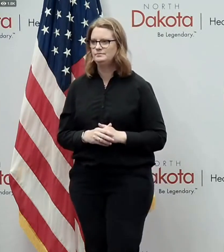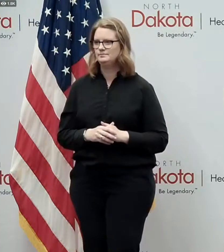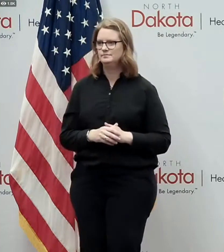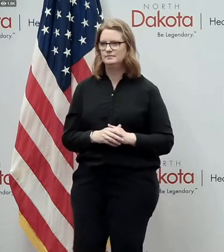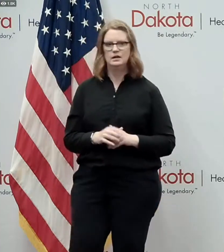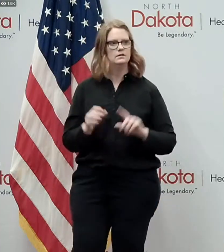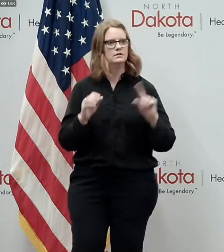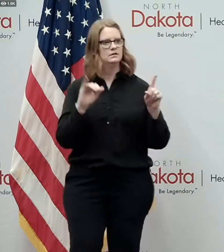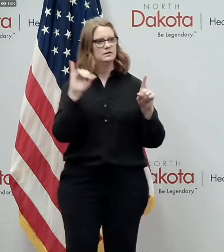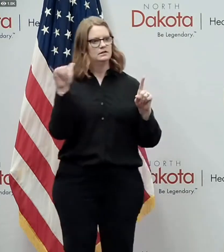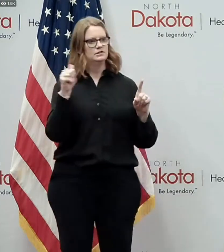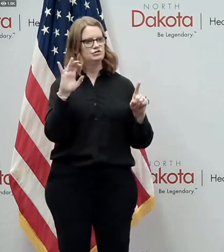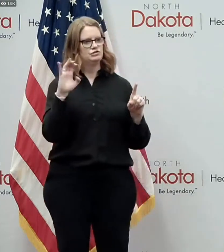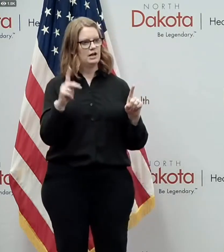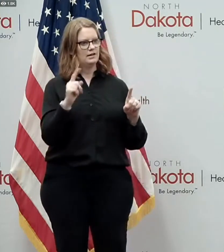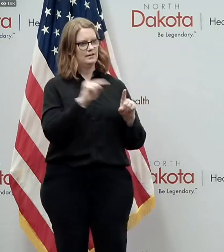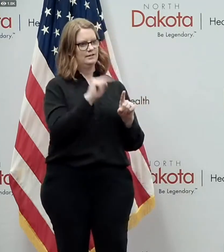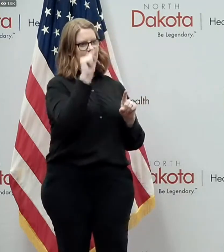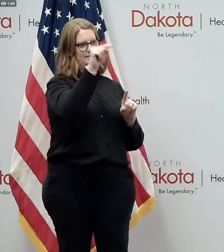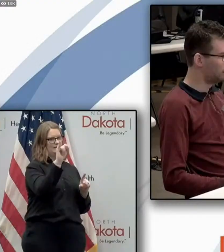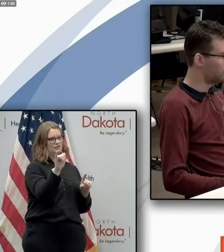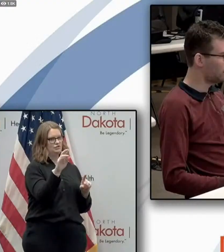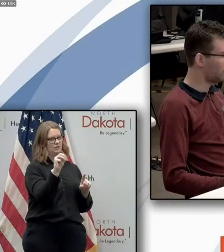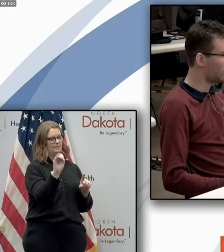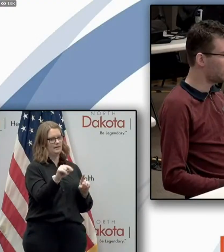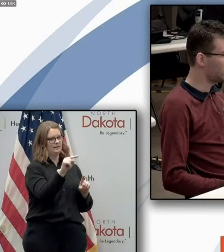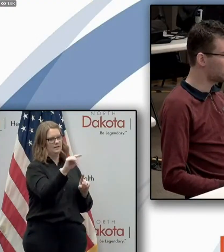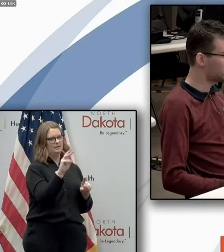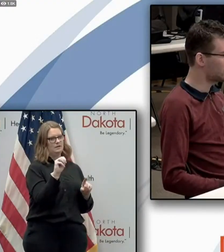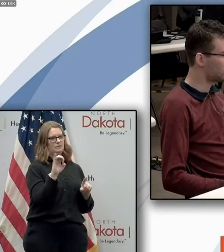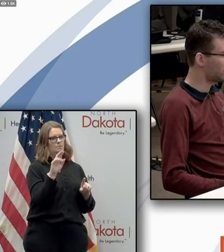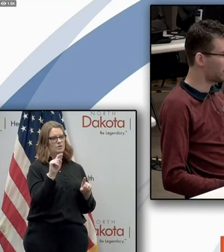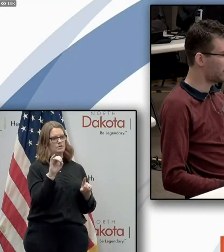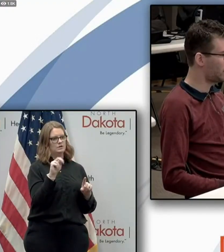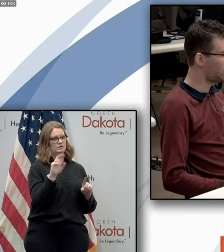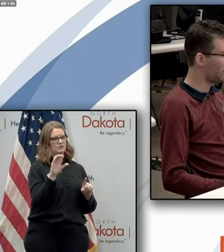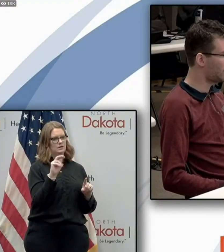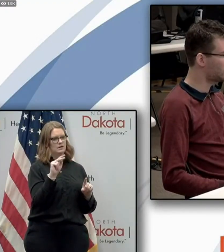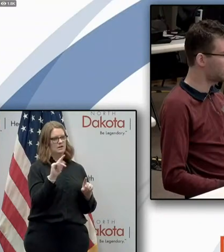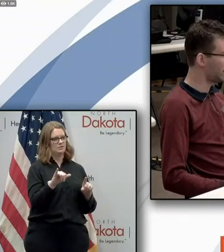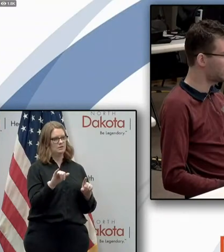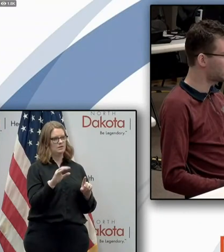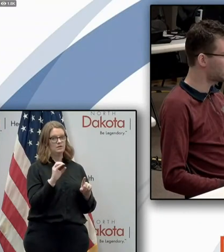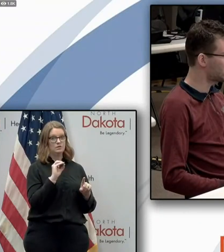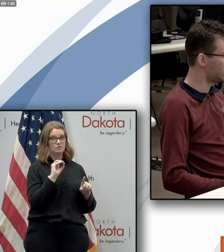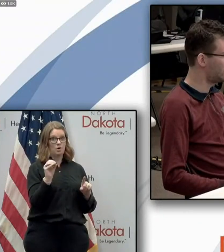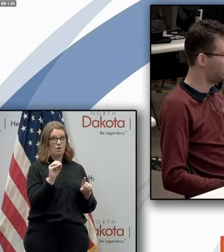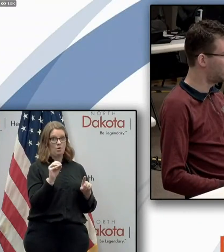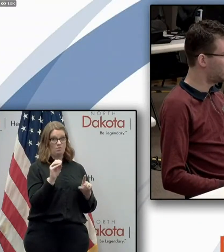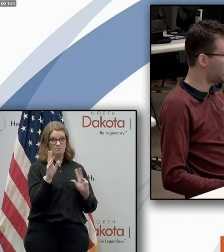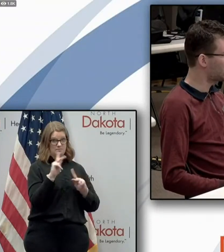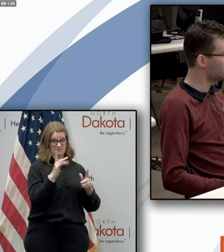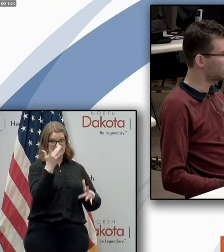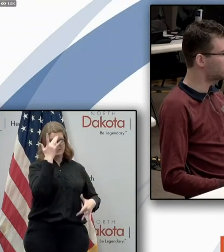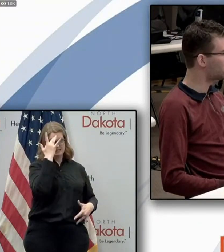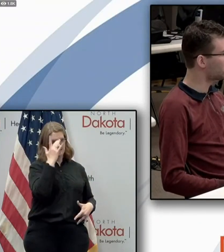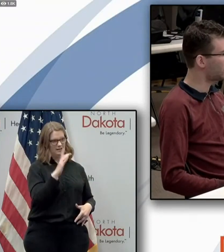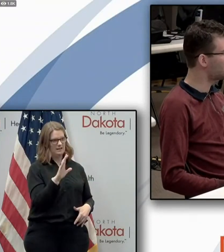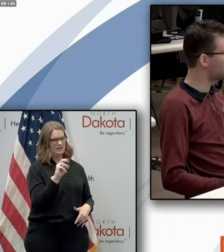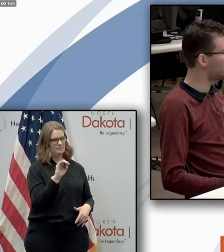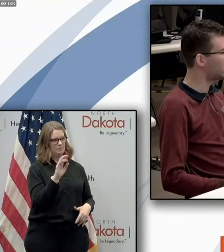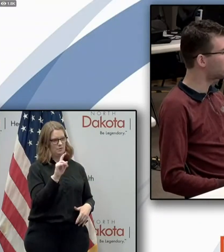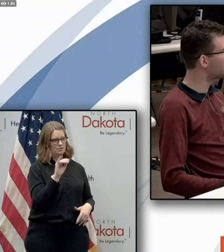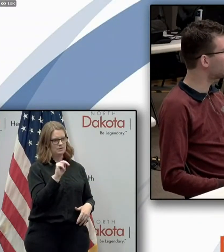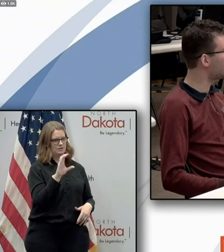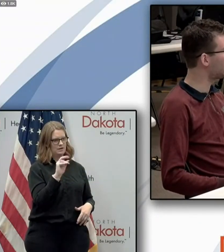order, was it Jack, then Jeremy? Okay. Morton County is reporting no active cases. How does the